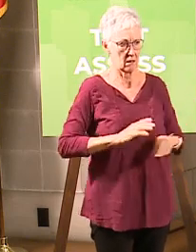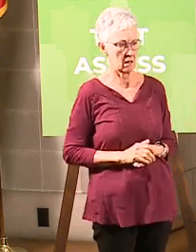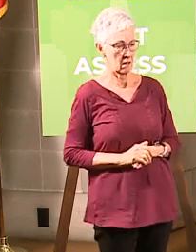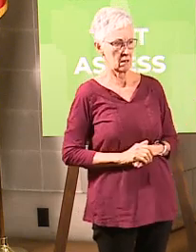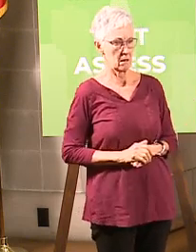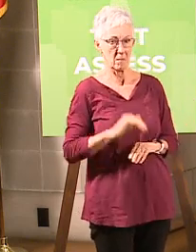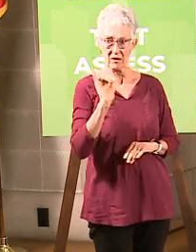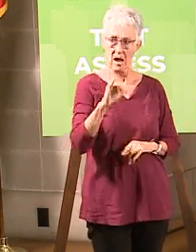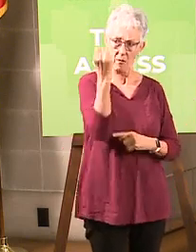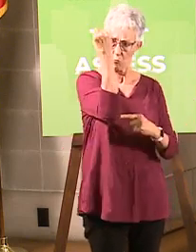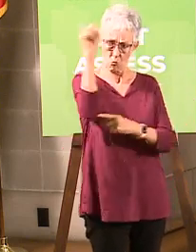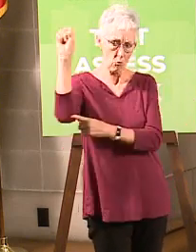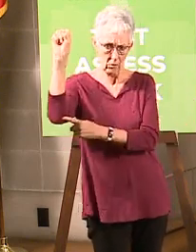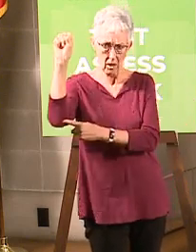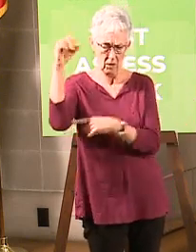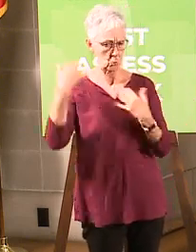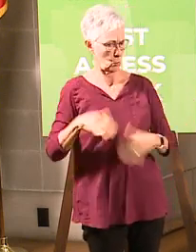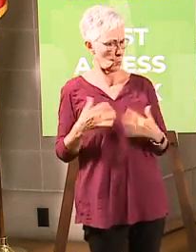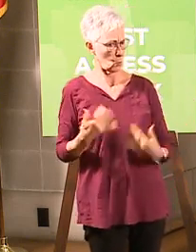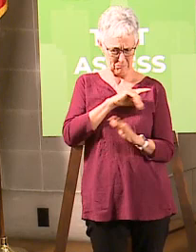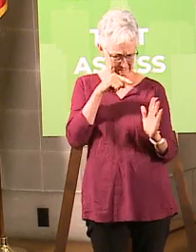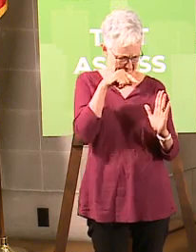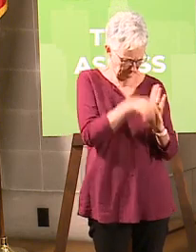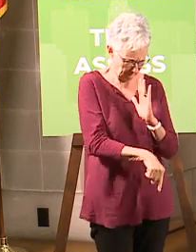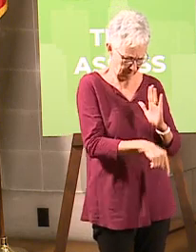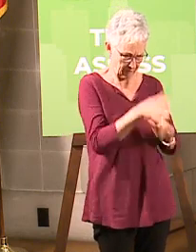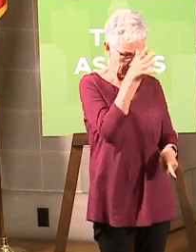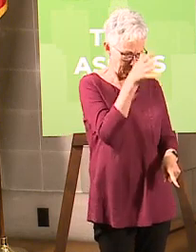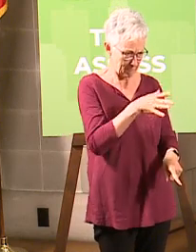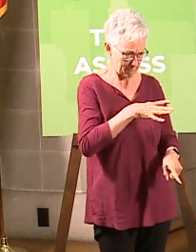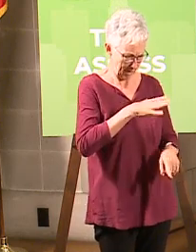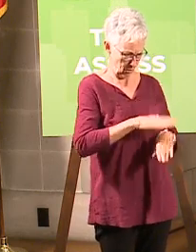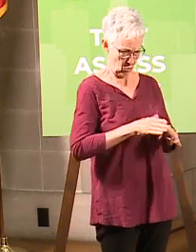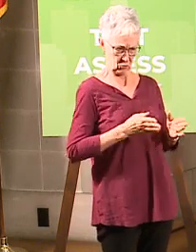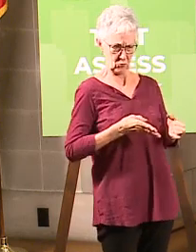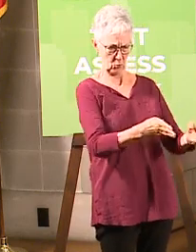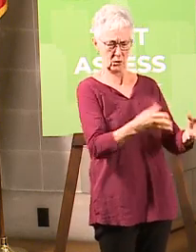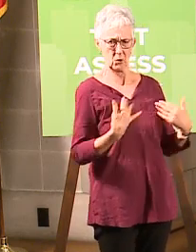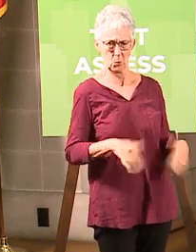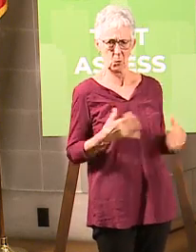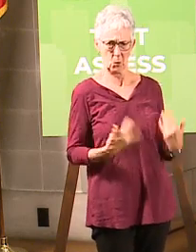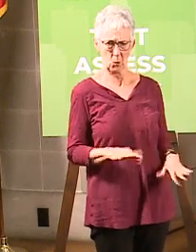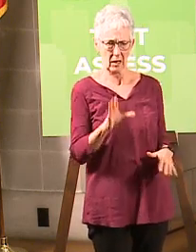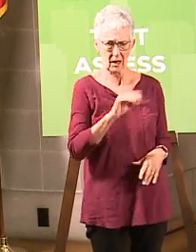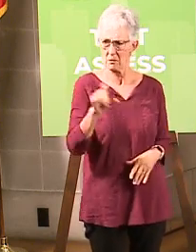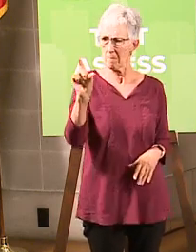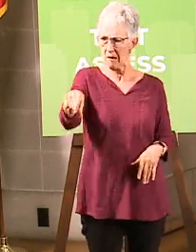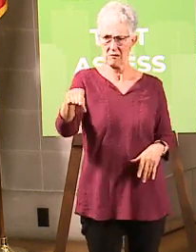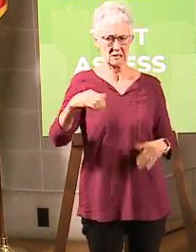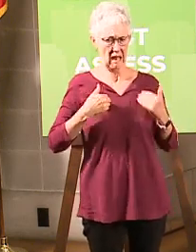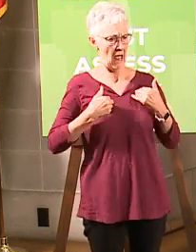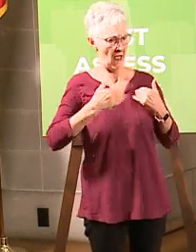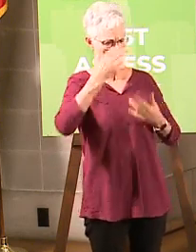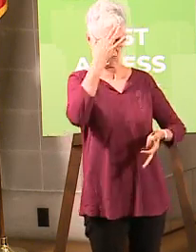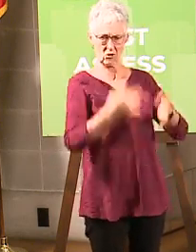issues that face minority communities with regard to equal access to justice and how they're treated by law